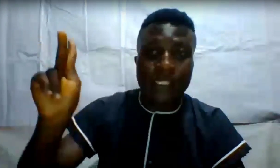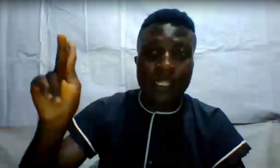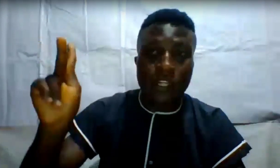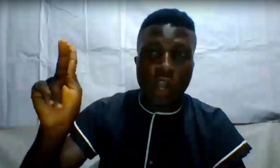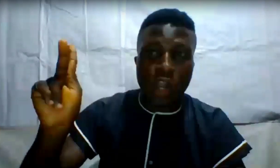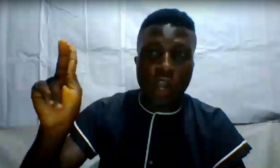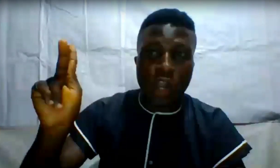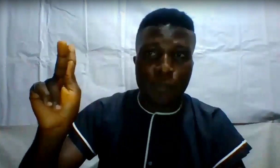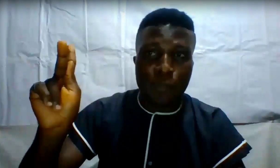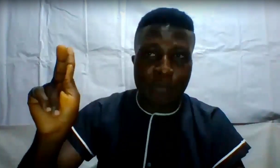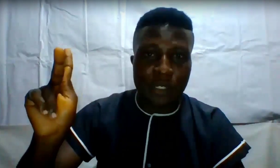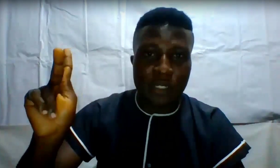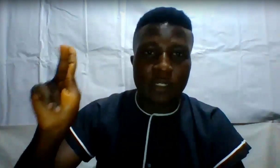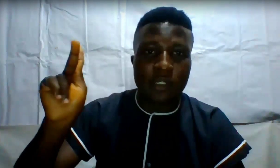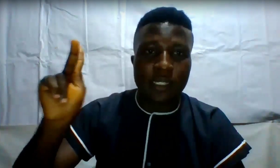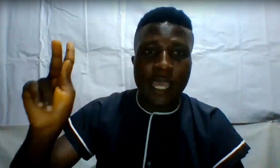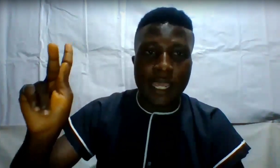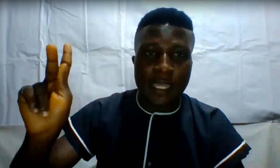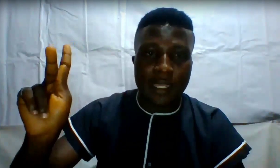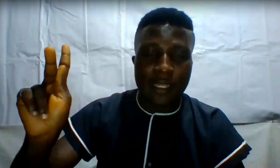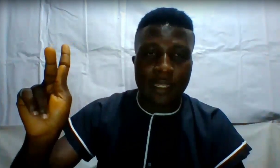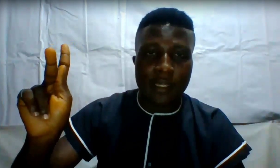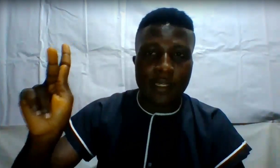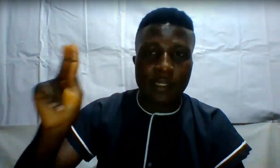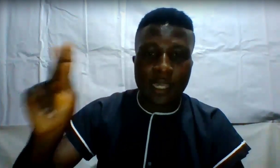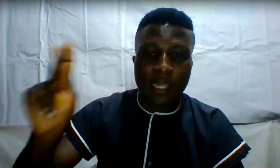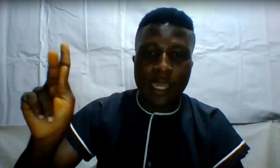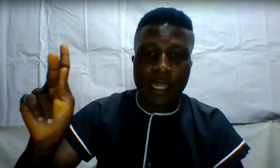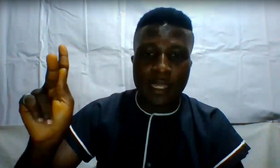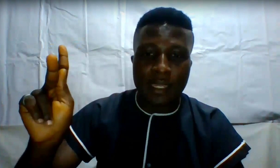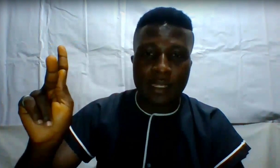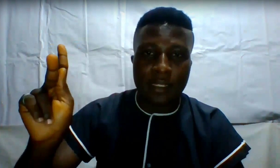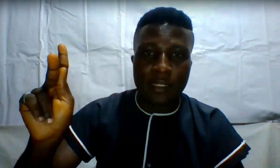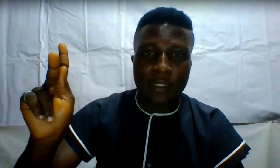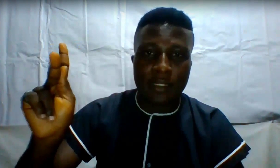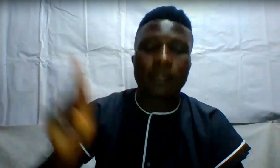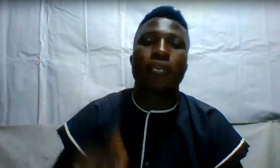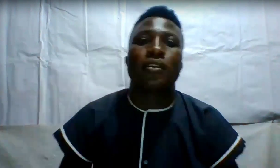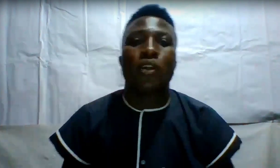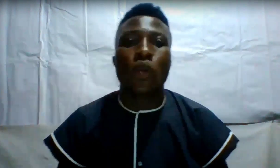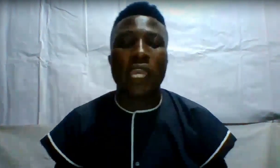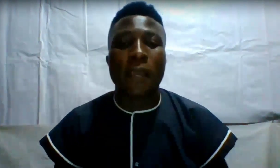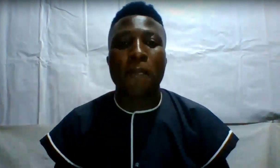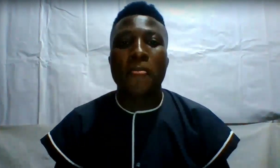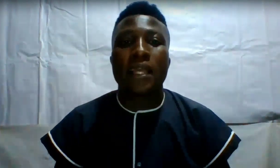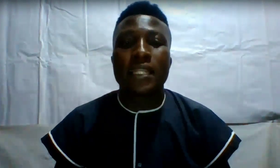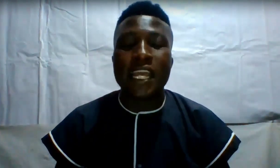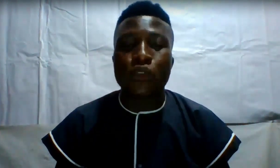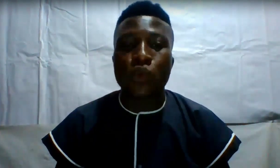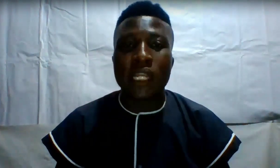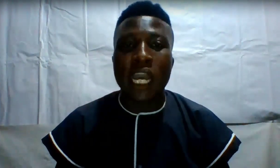remember, K, K. Okay, the next one now, L.